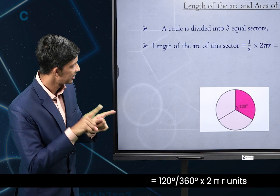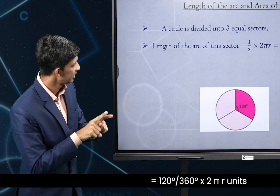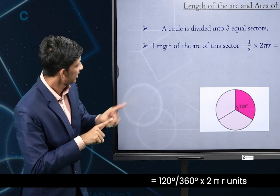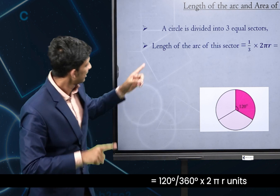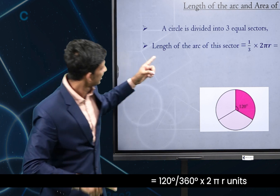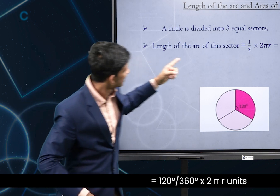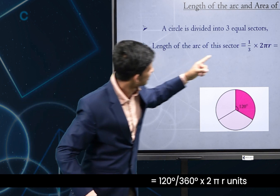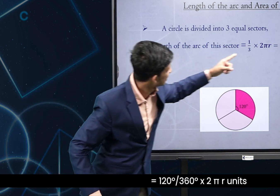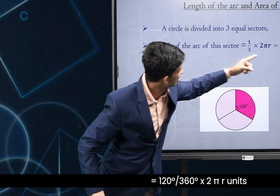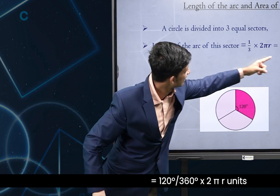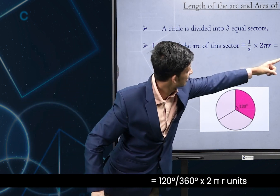pi r units.